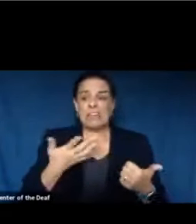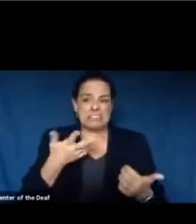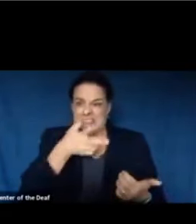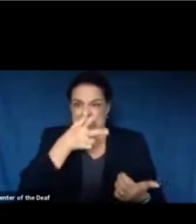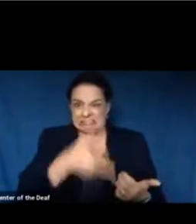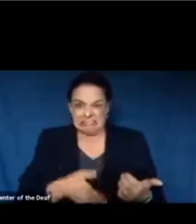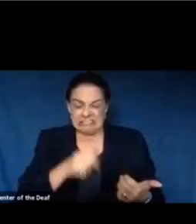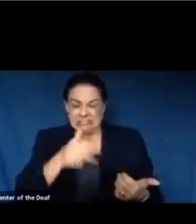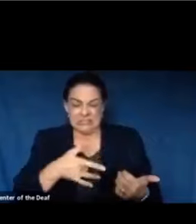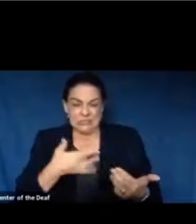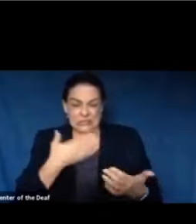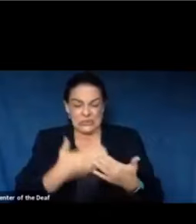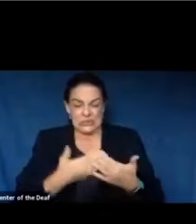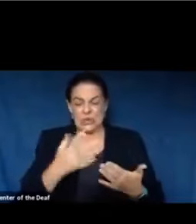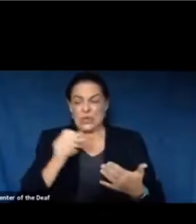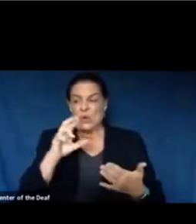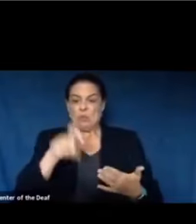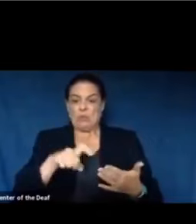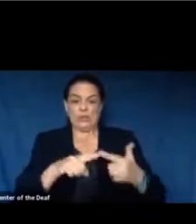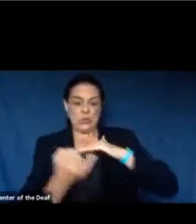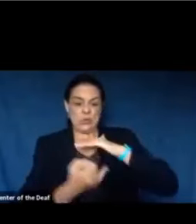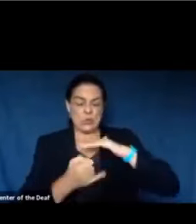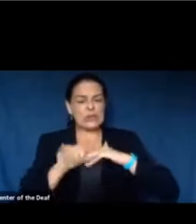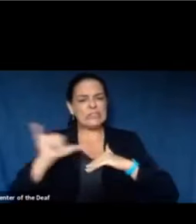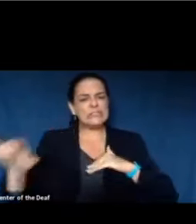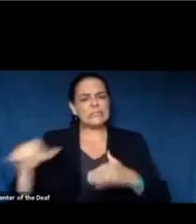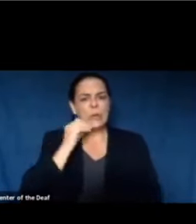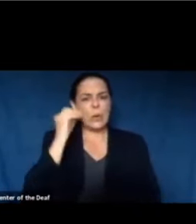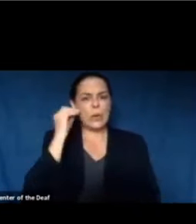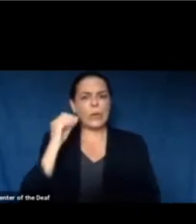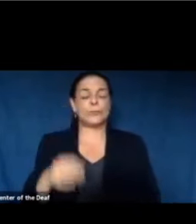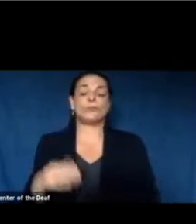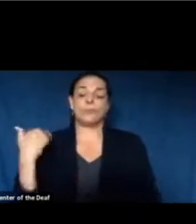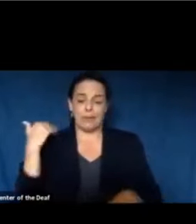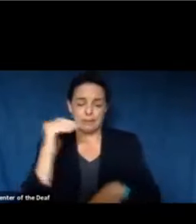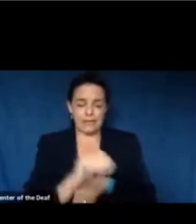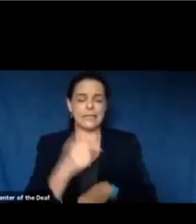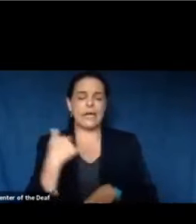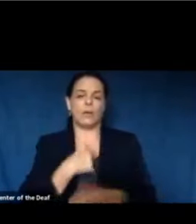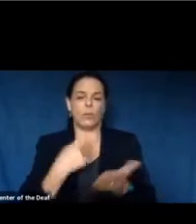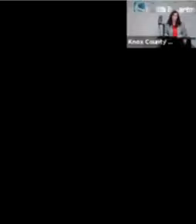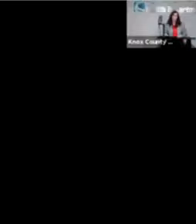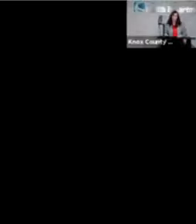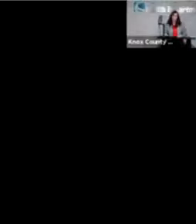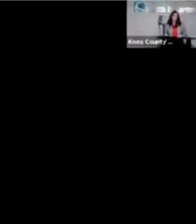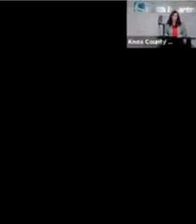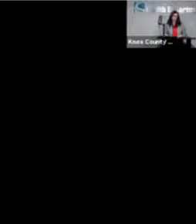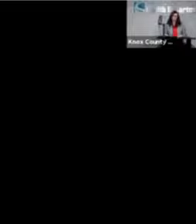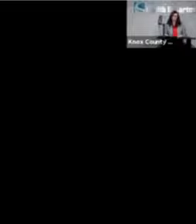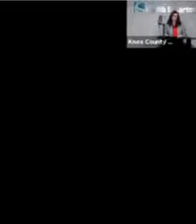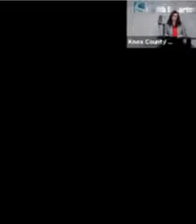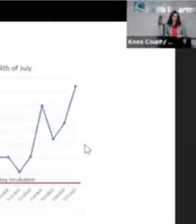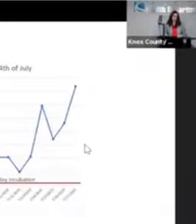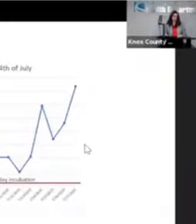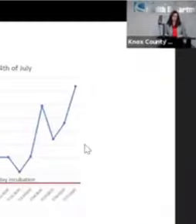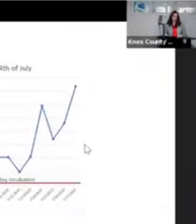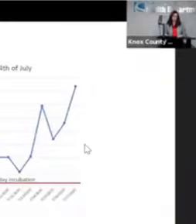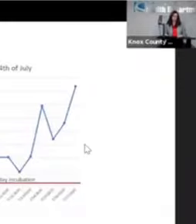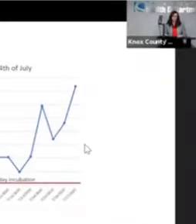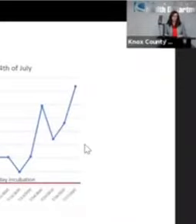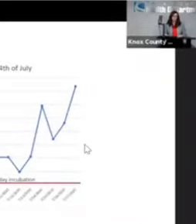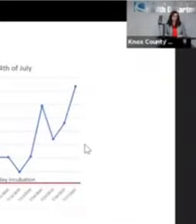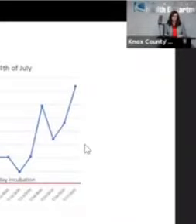home. We discussed this last night at the Board of Health meeting, but I want to pull up some data again as a reminder to our community of